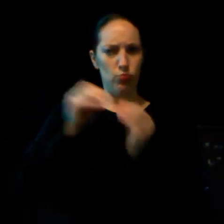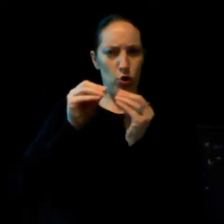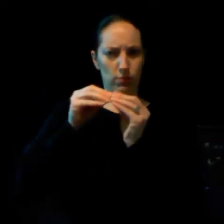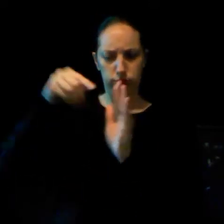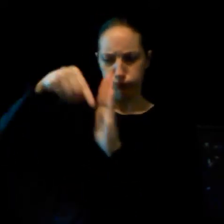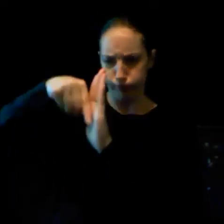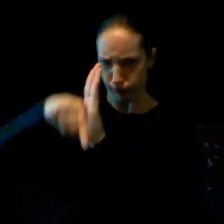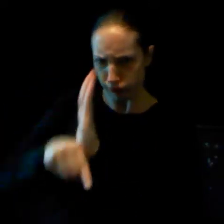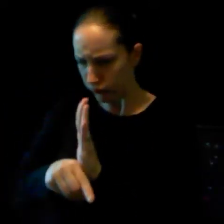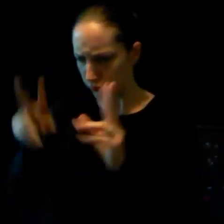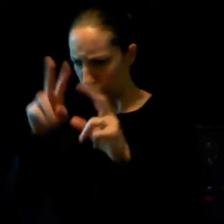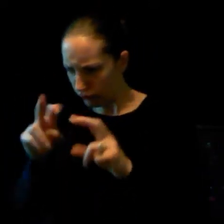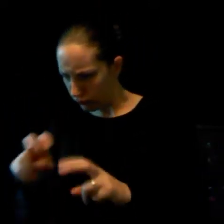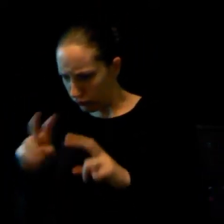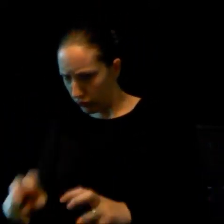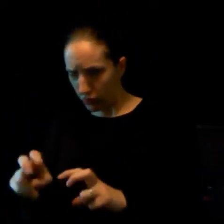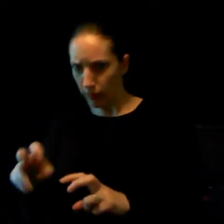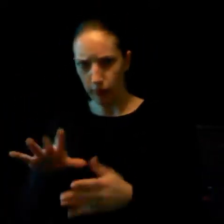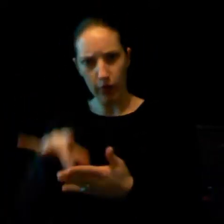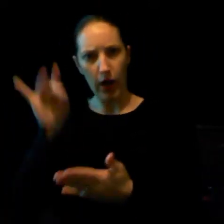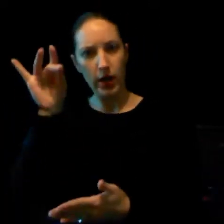tonight.